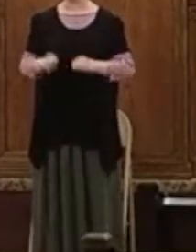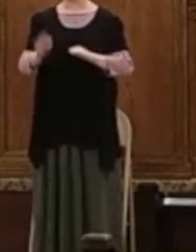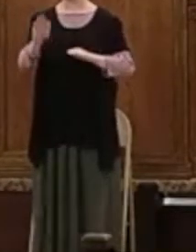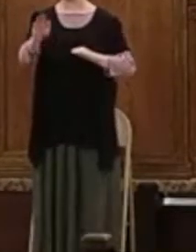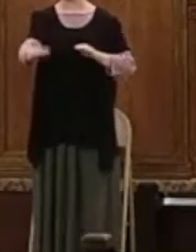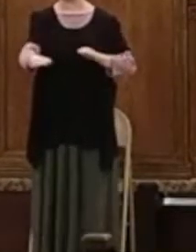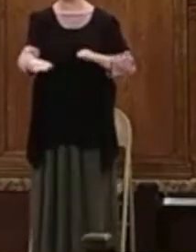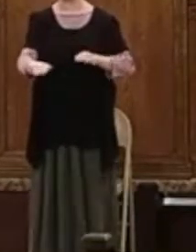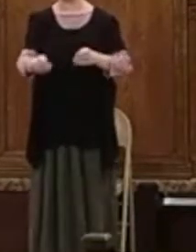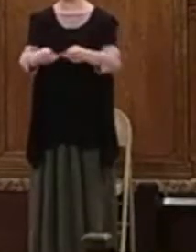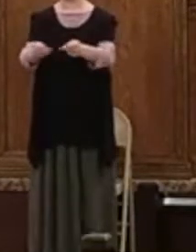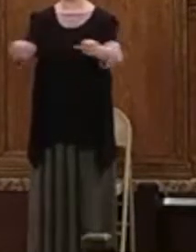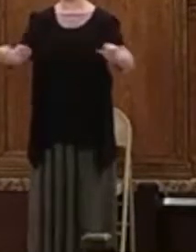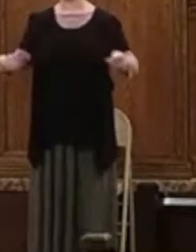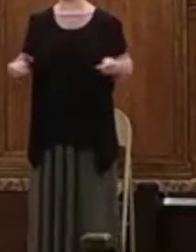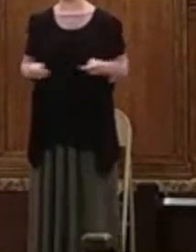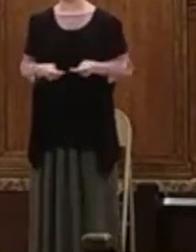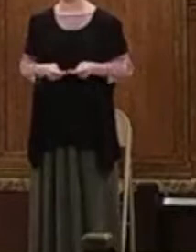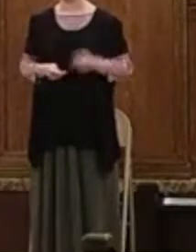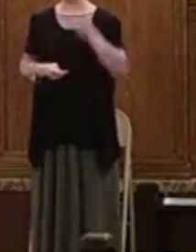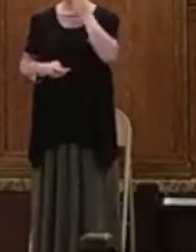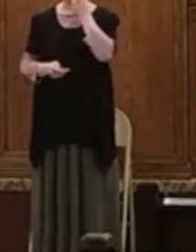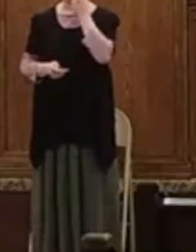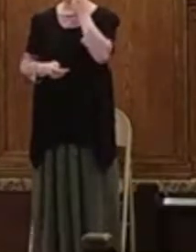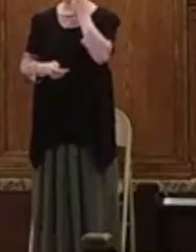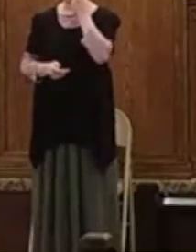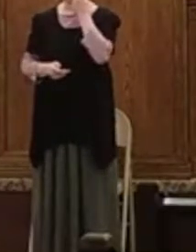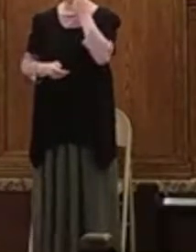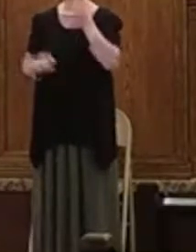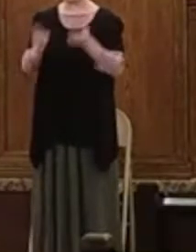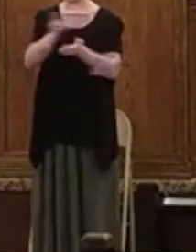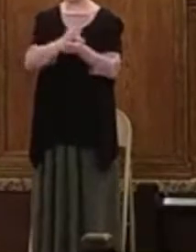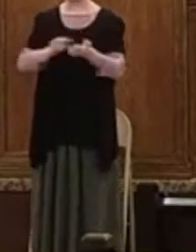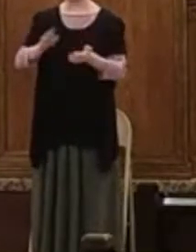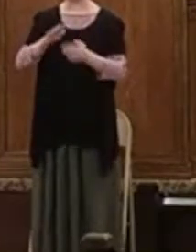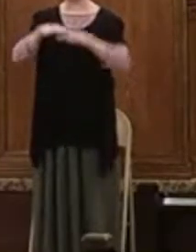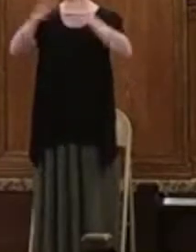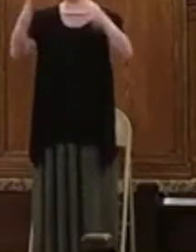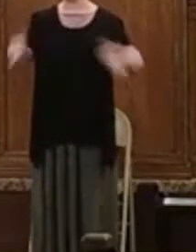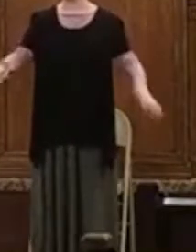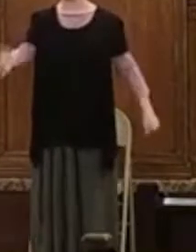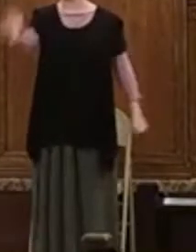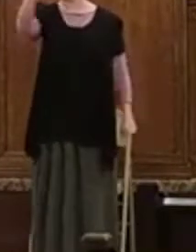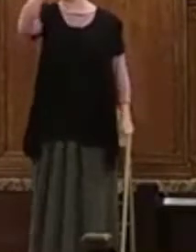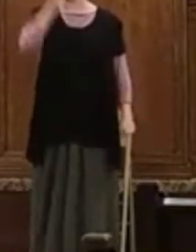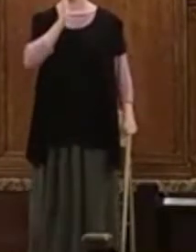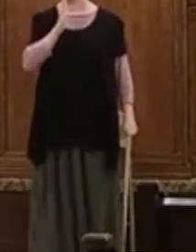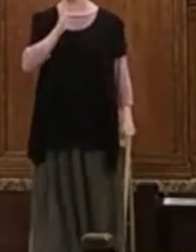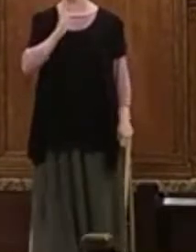Stepping into that place. Hallelujah. Of the holy presence of God.